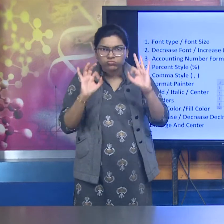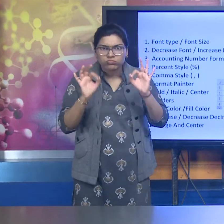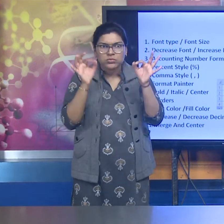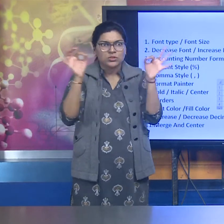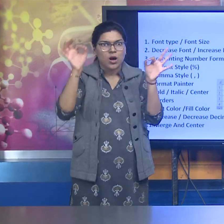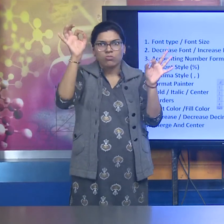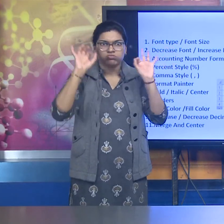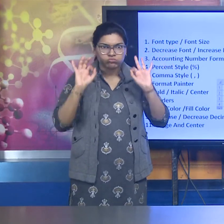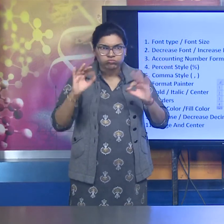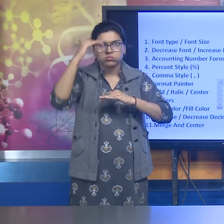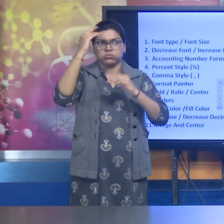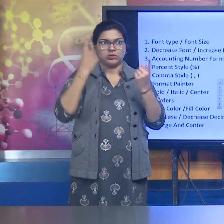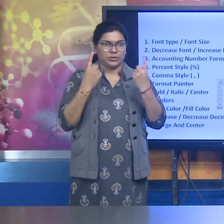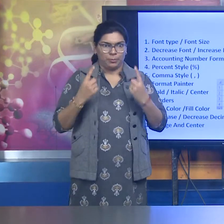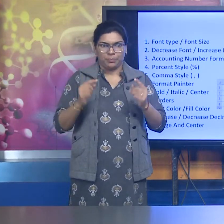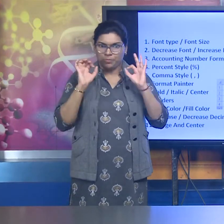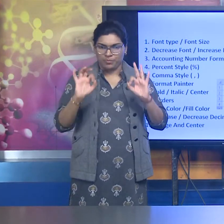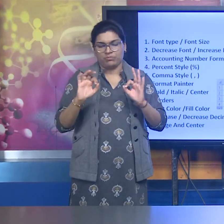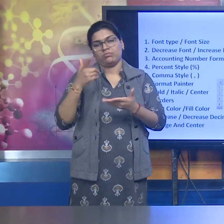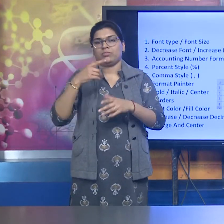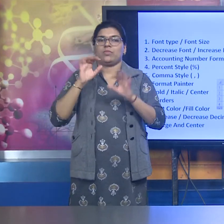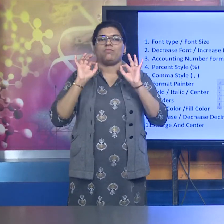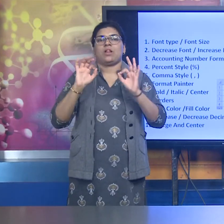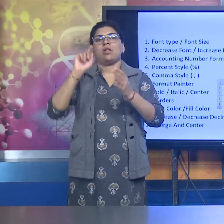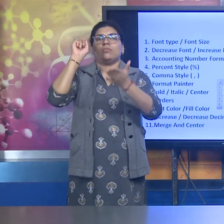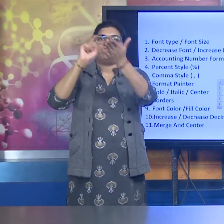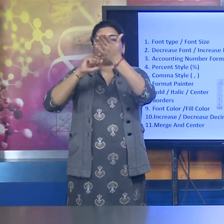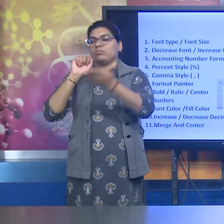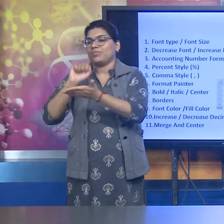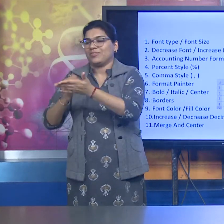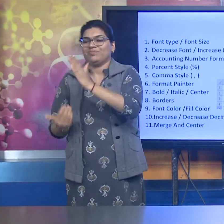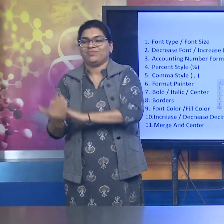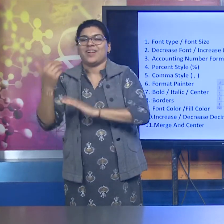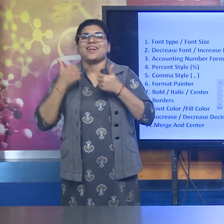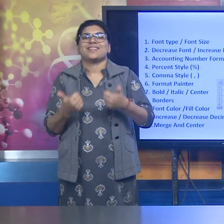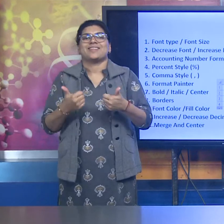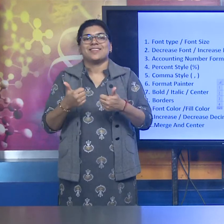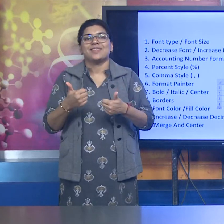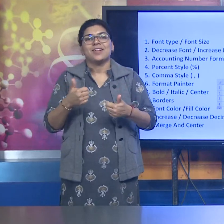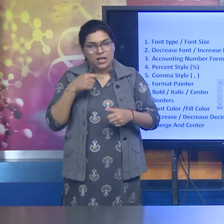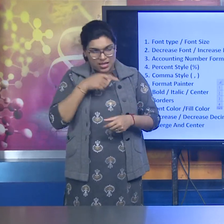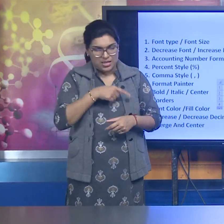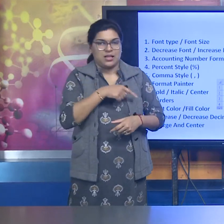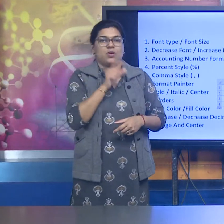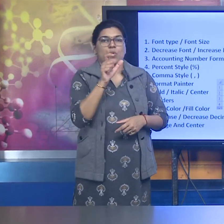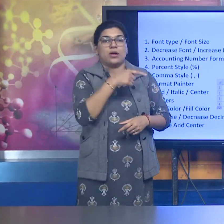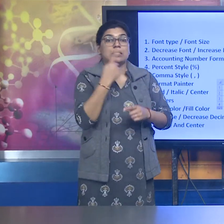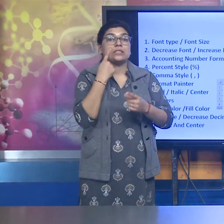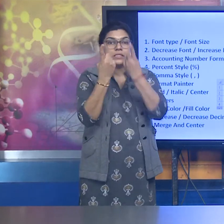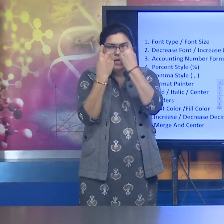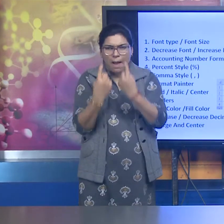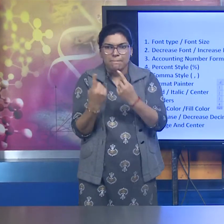center. Before giving any print, please check how it